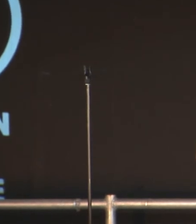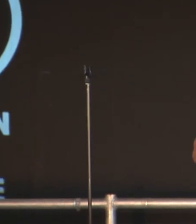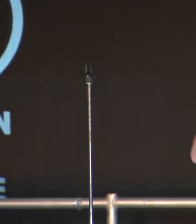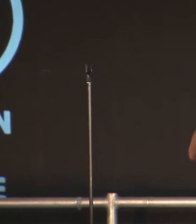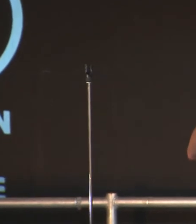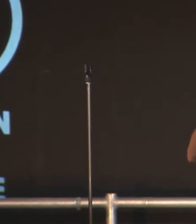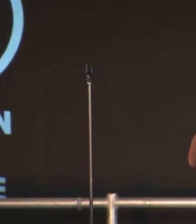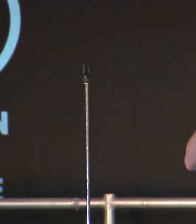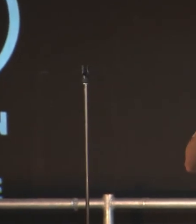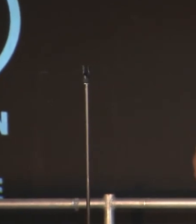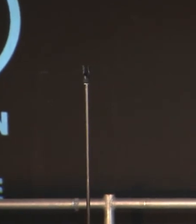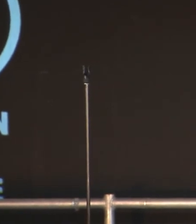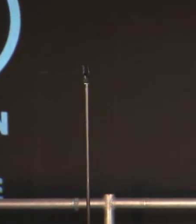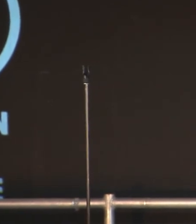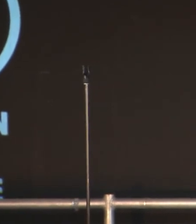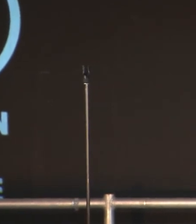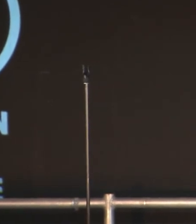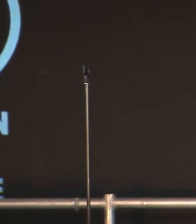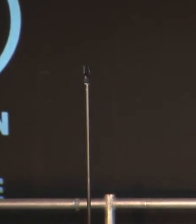Is anyone drinking Heineken?